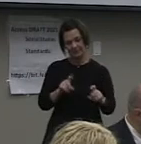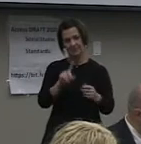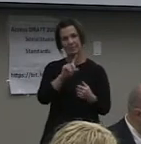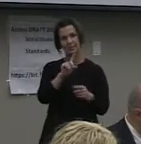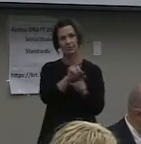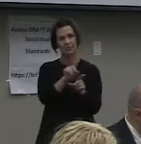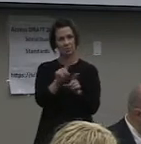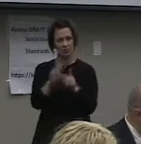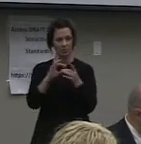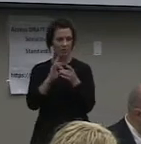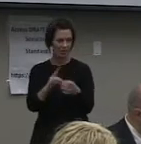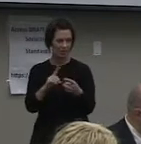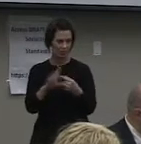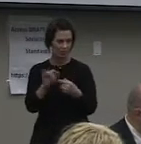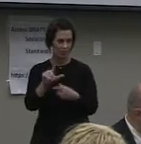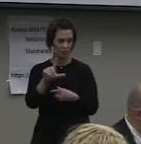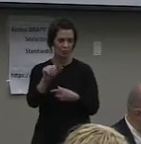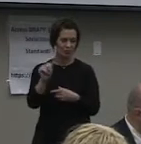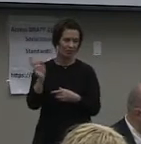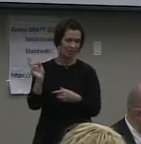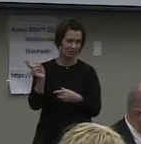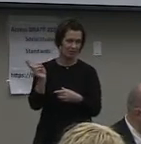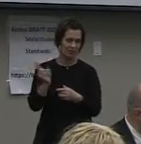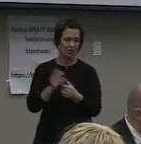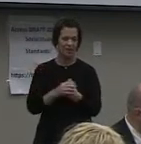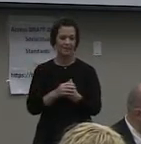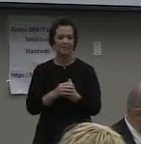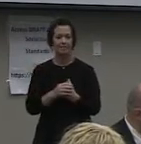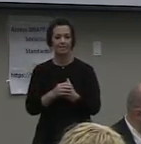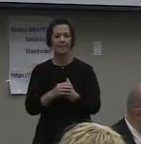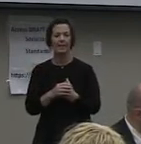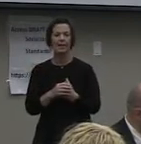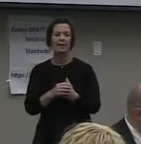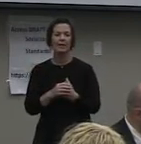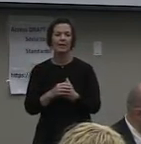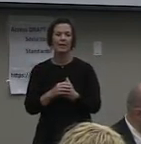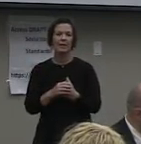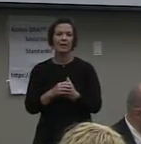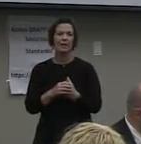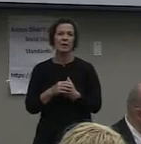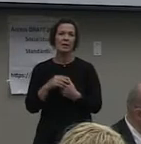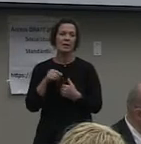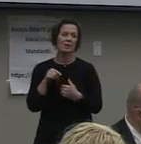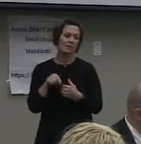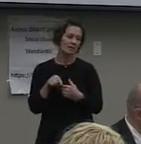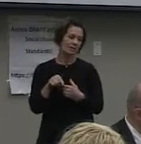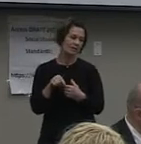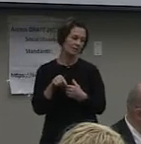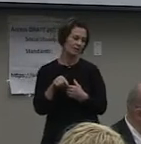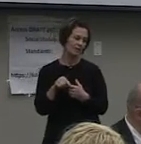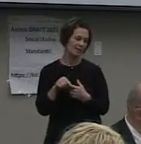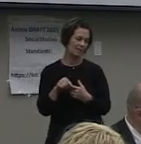that will be my focus here. The test questions when it comes to included but not limited to.